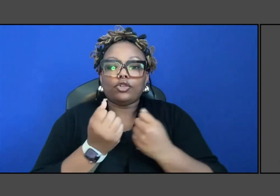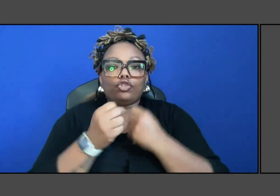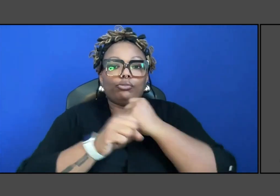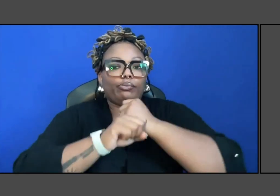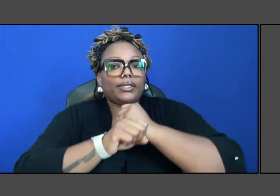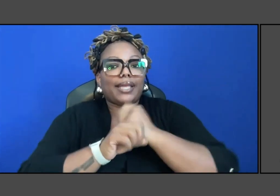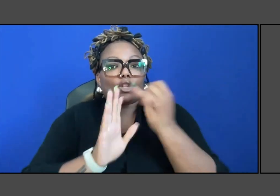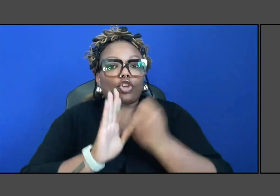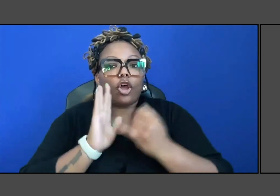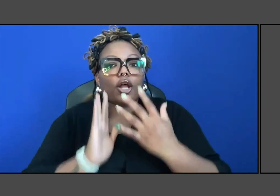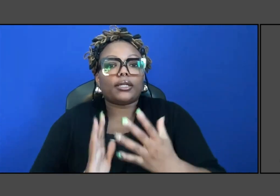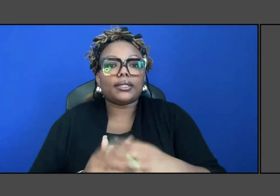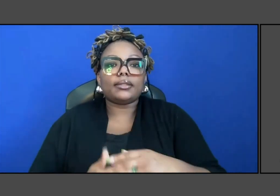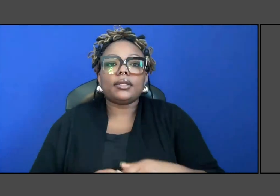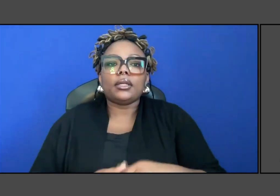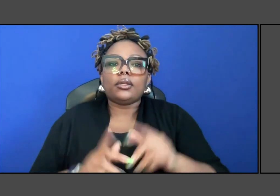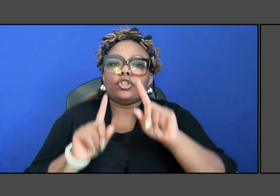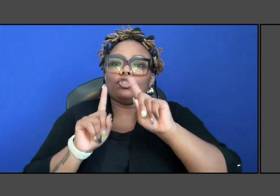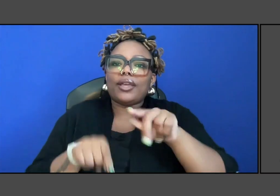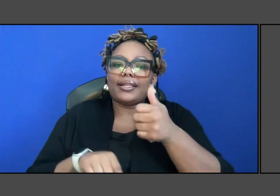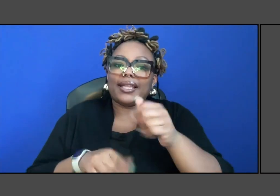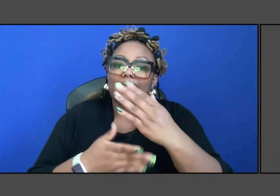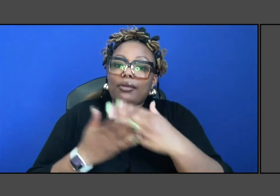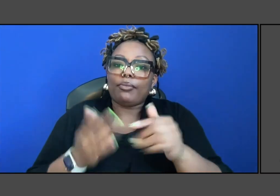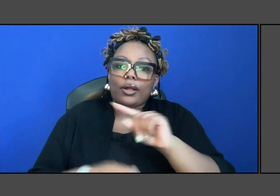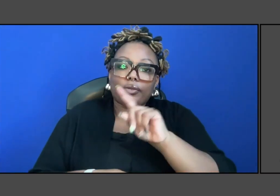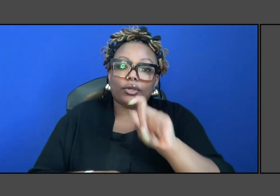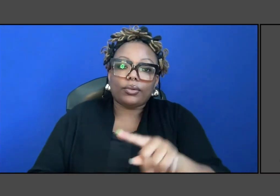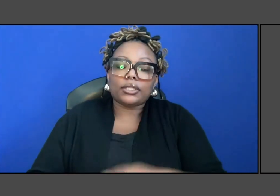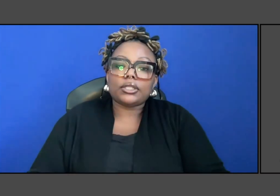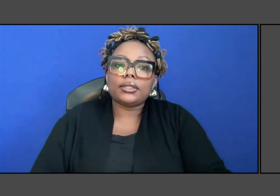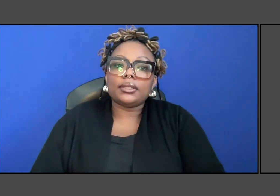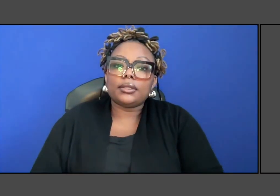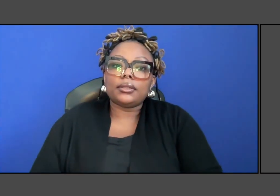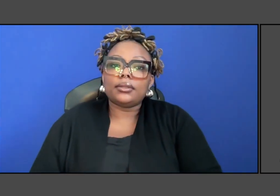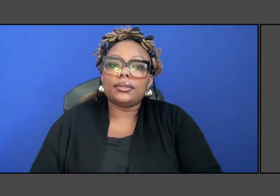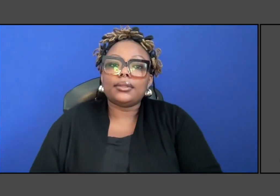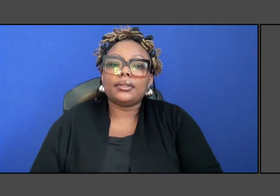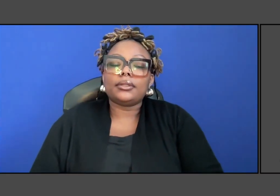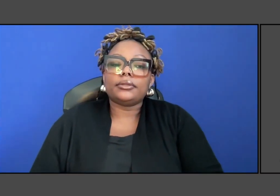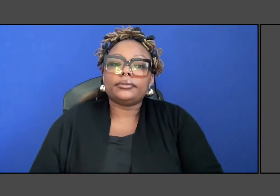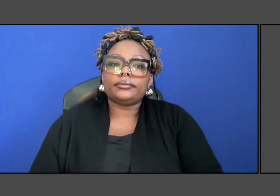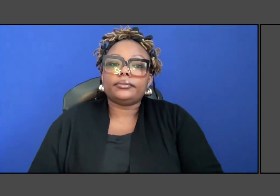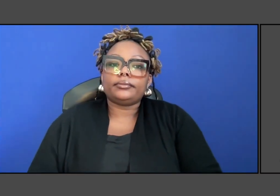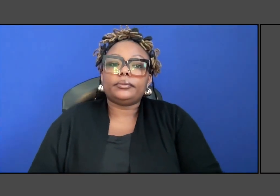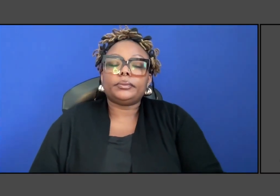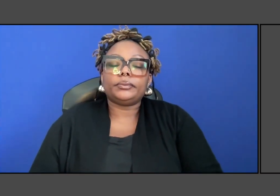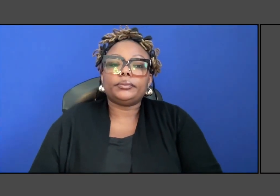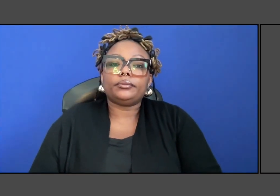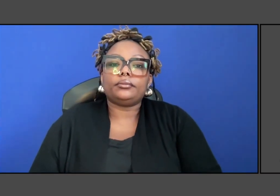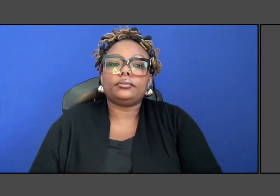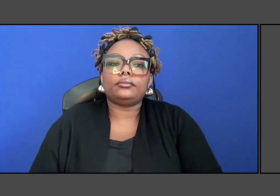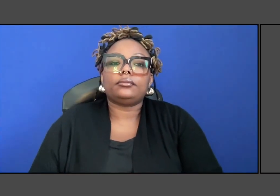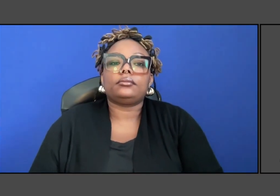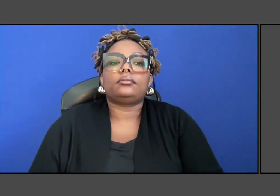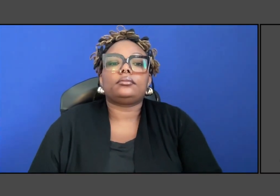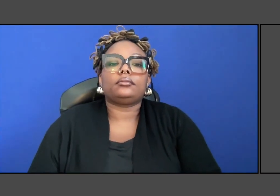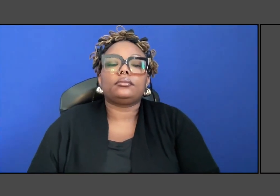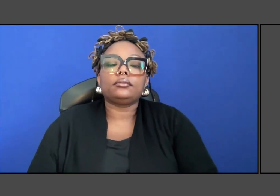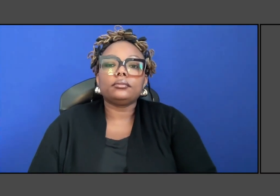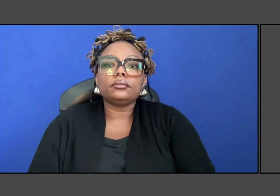of the question, because people, have a lot to offer in their questions. Mhm.